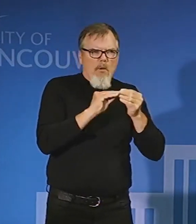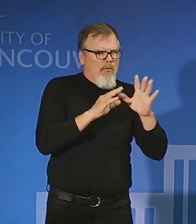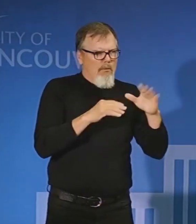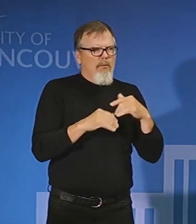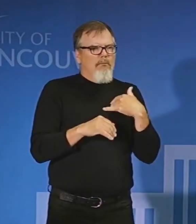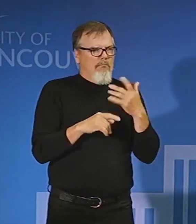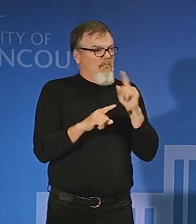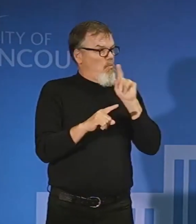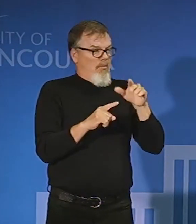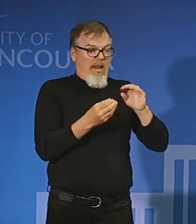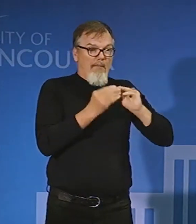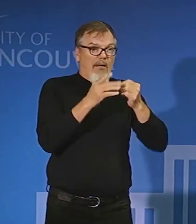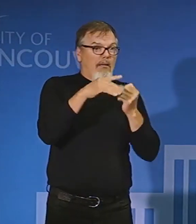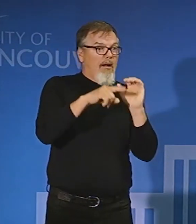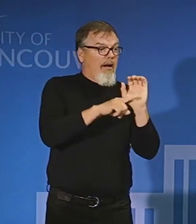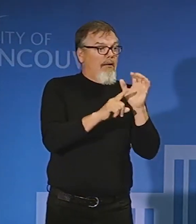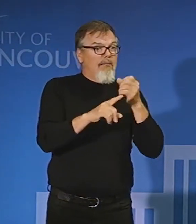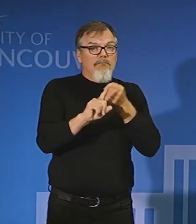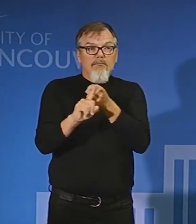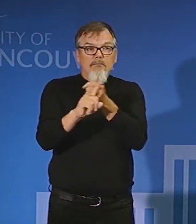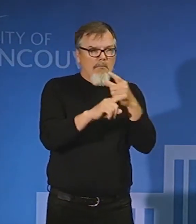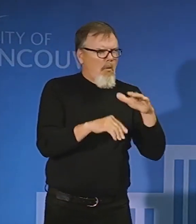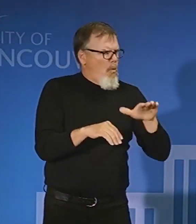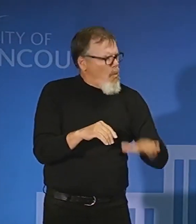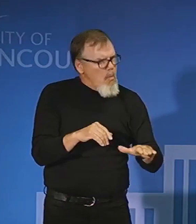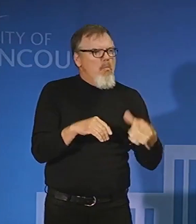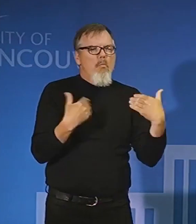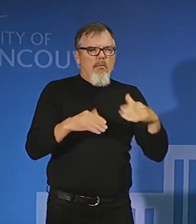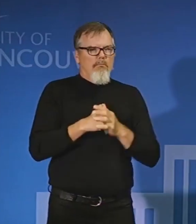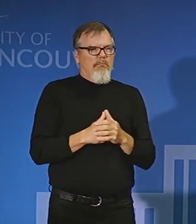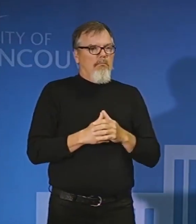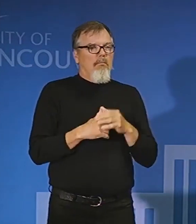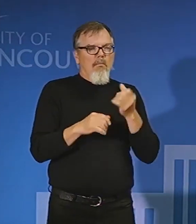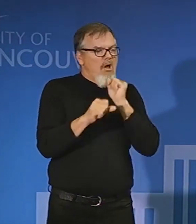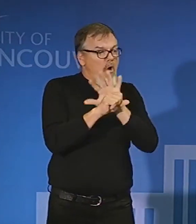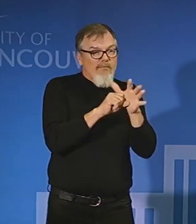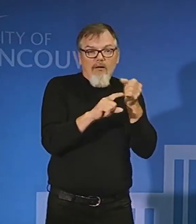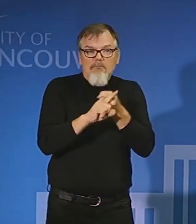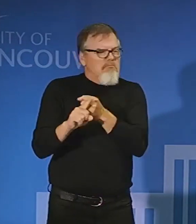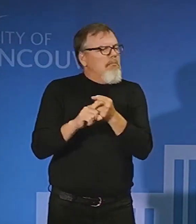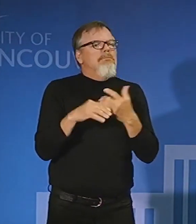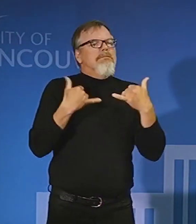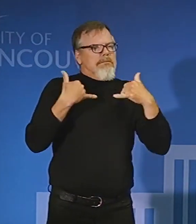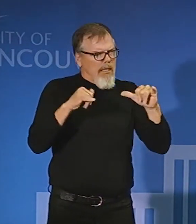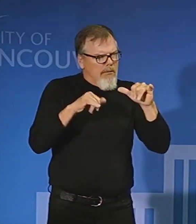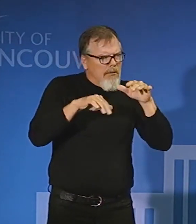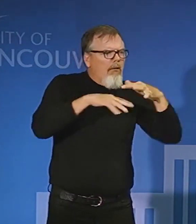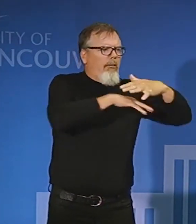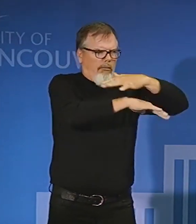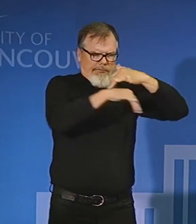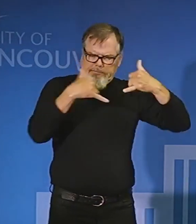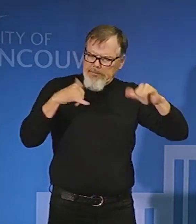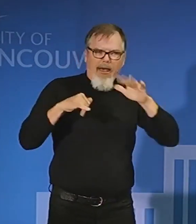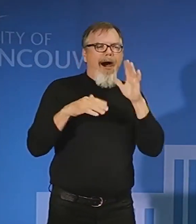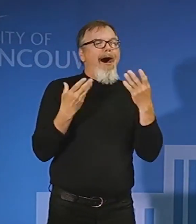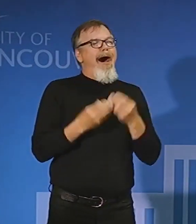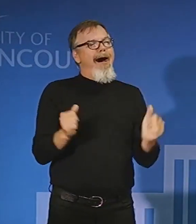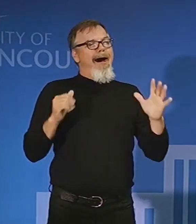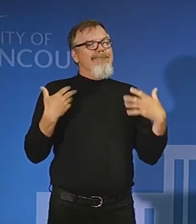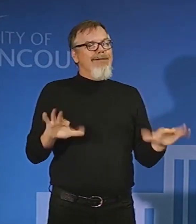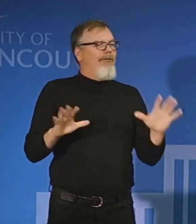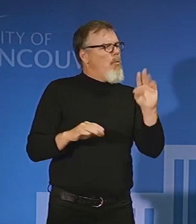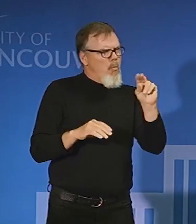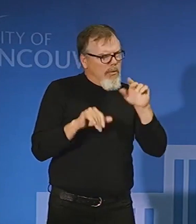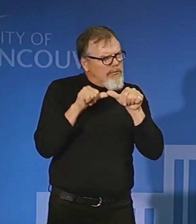going to disappear. So that's important because we still need to follow the guidance of public health officials as we begin to reopen